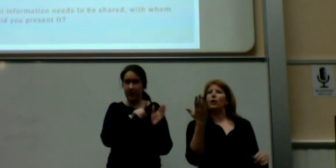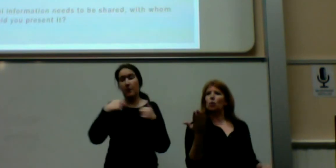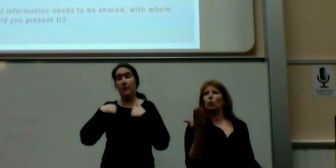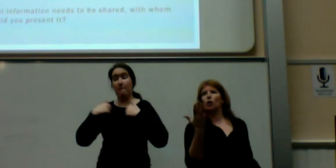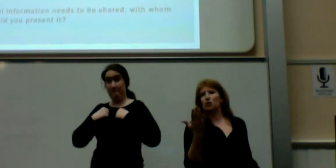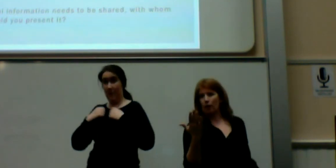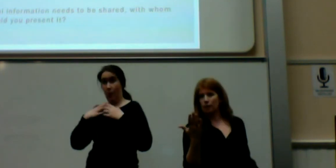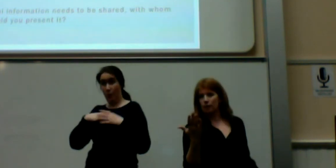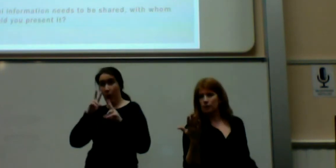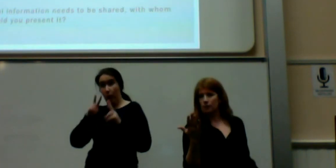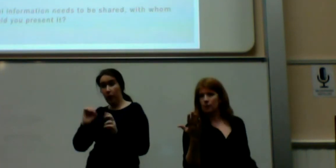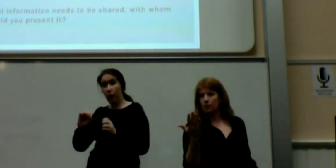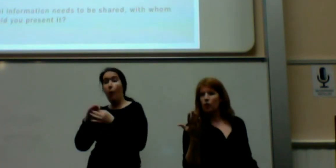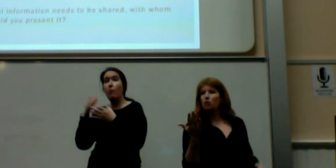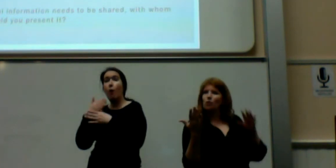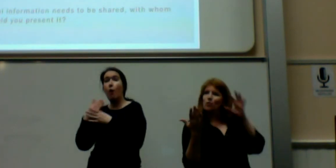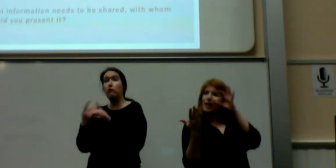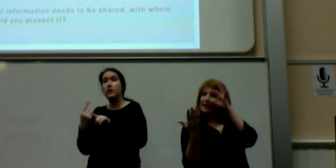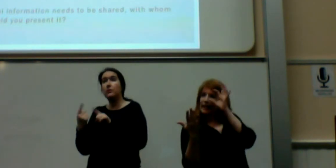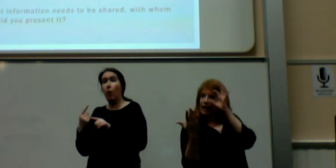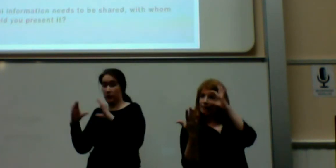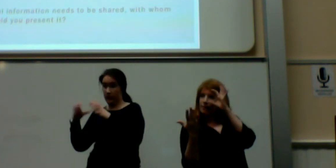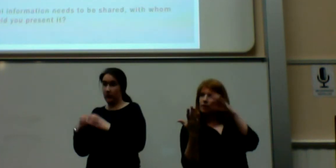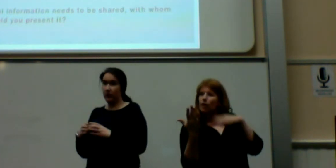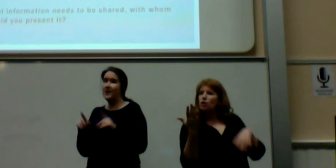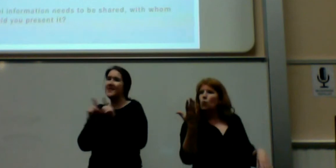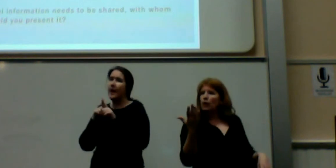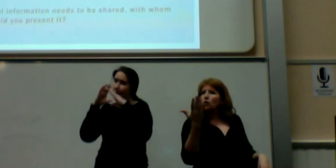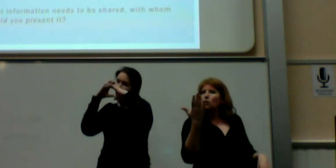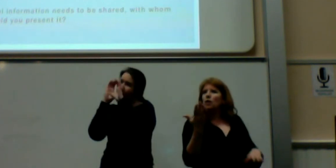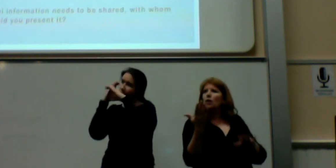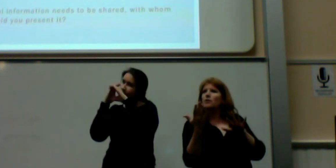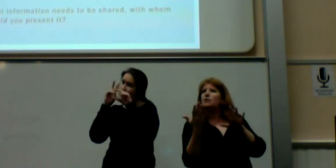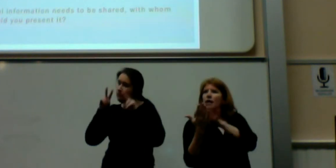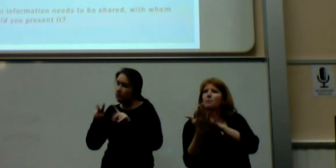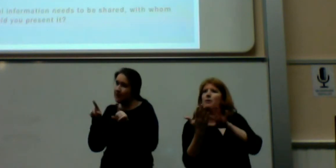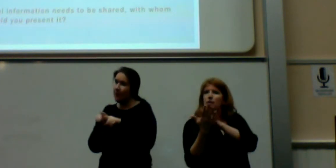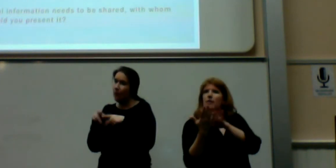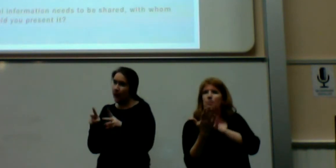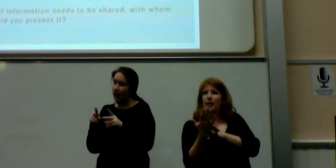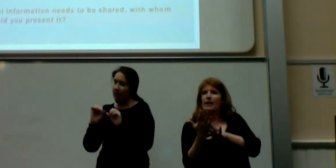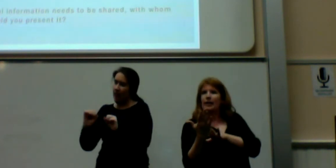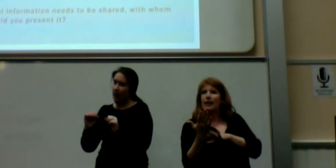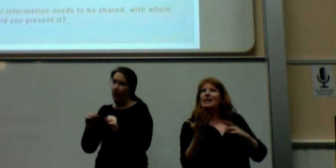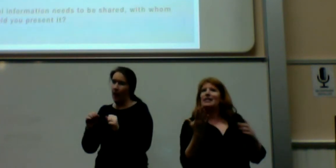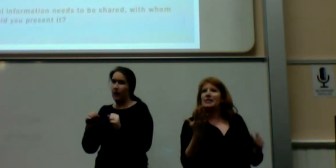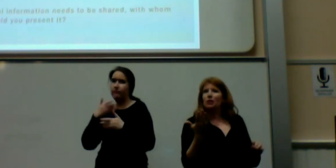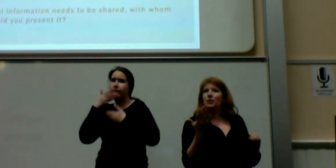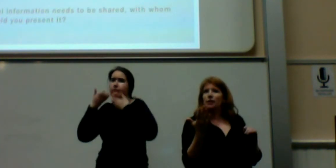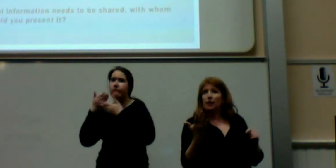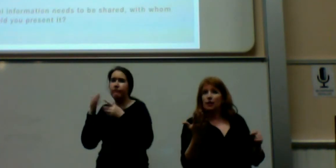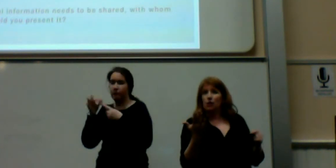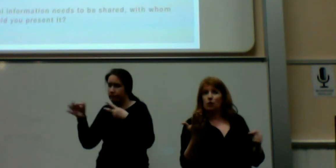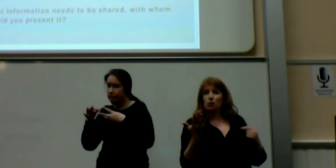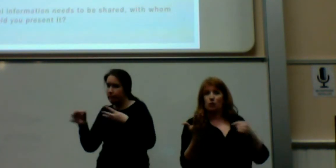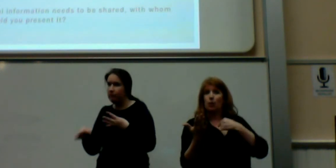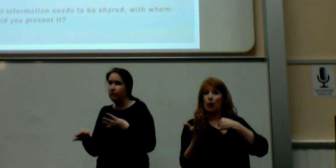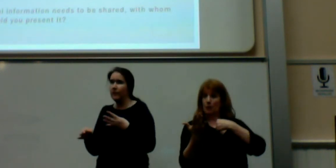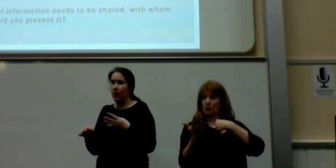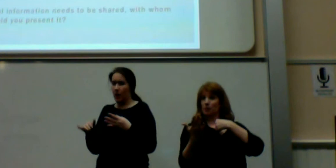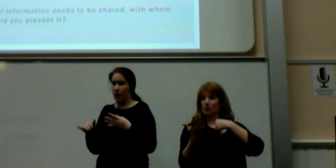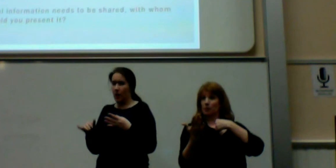their homework responses through that lens. To what degree are the statements that they're making sounding like they're